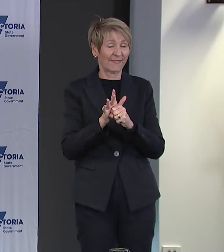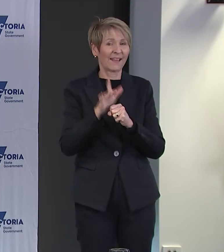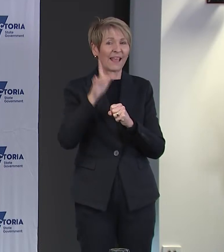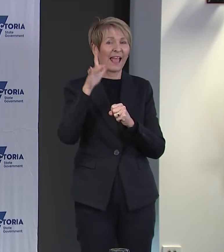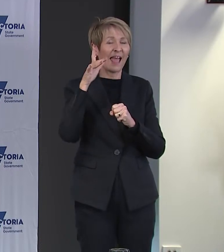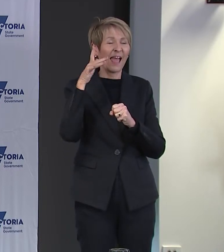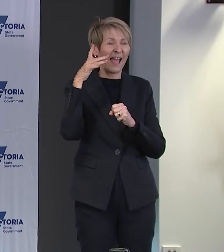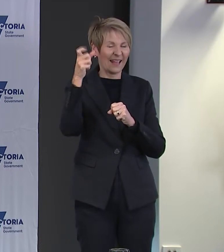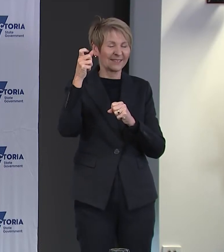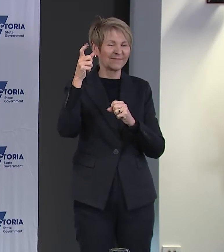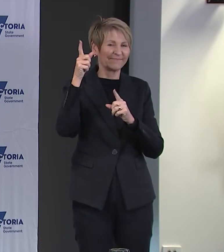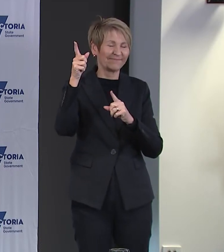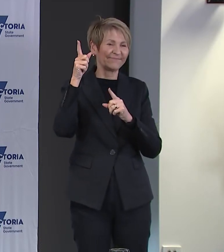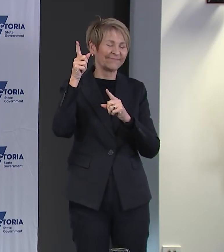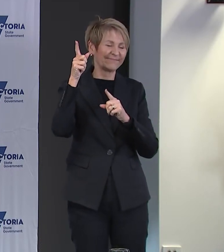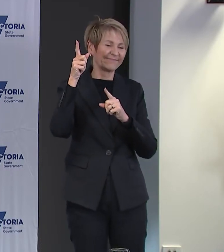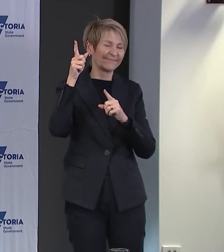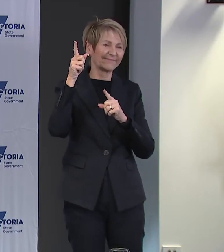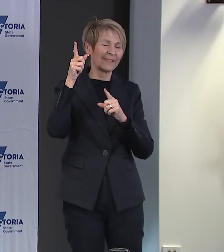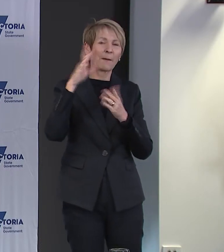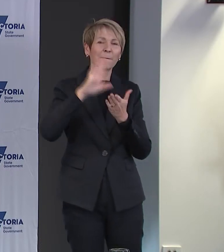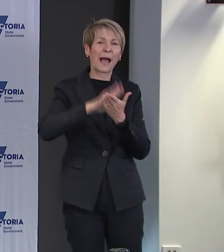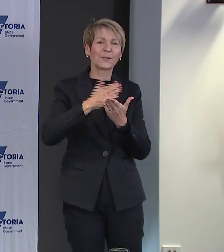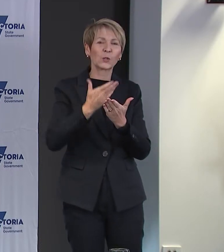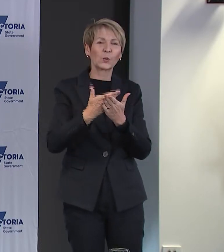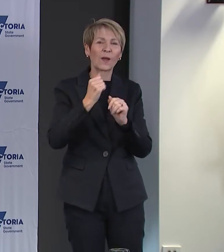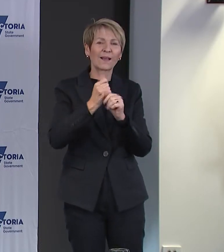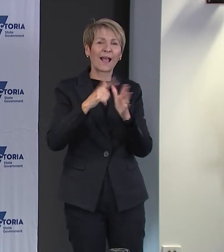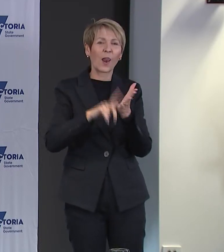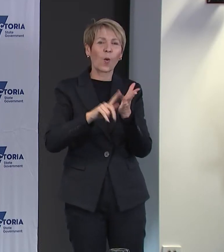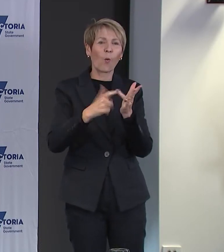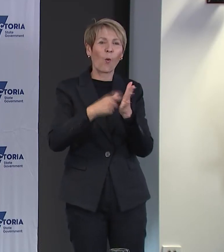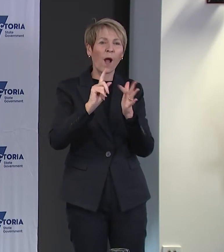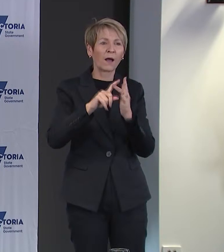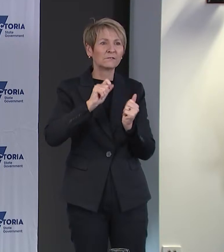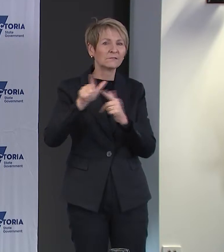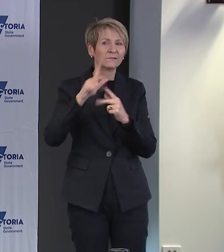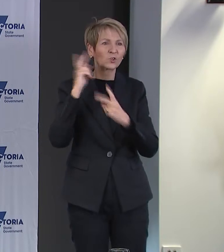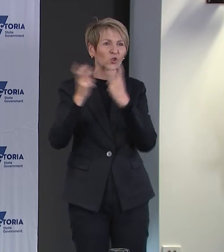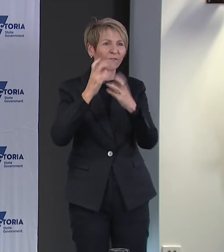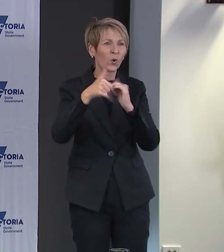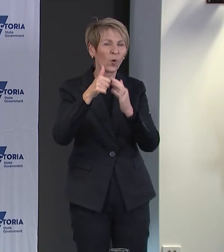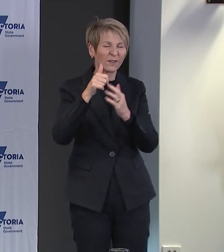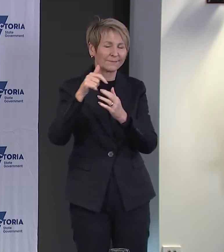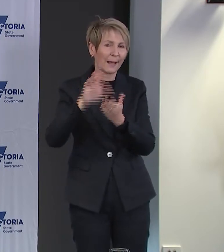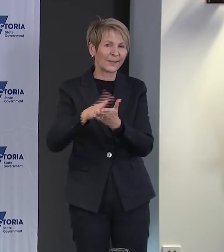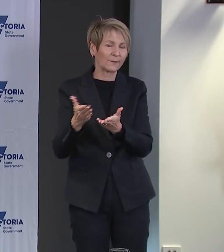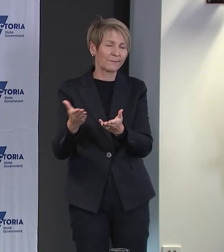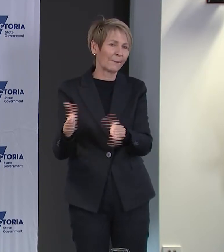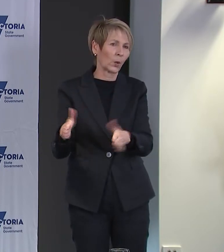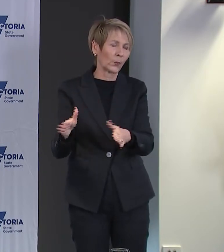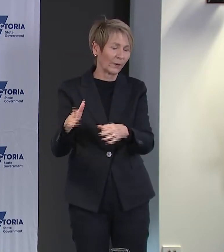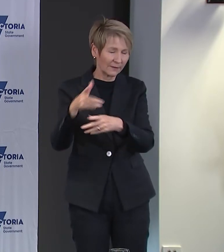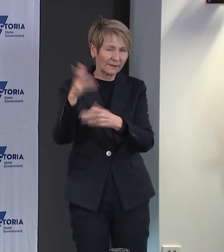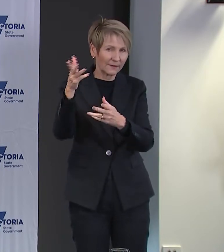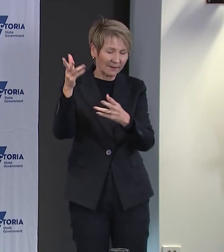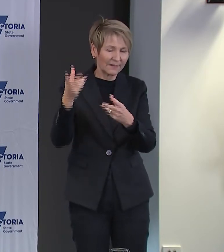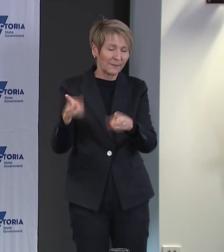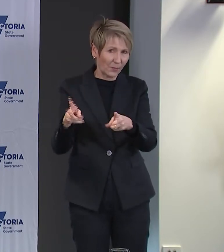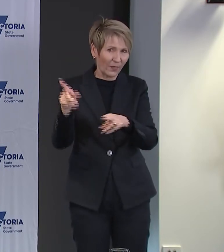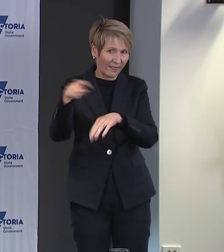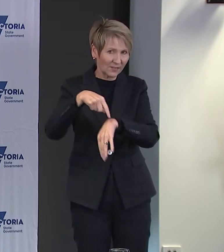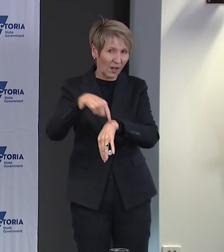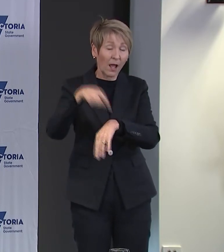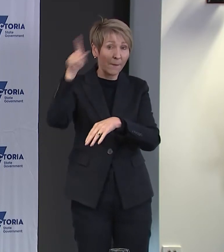and that the virus is actually in some way mutated slightly, and that's why the genomics aren't able to... No, I mean, Professor Loon can speak to that, but it is